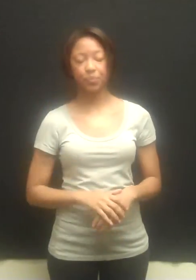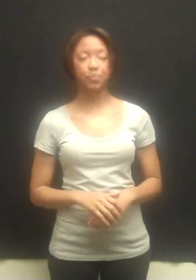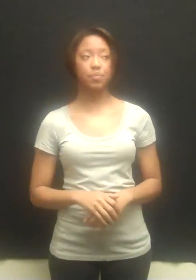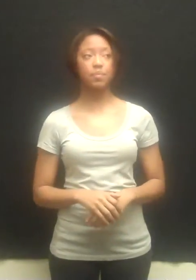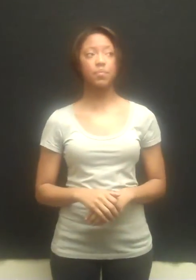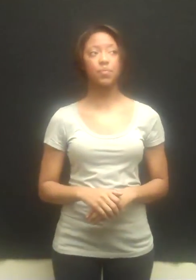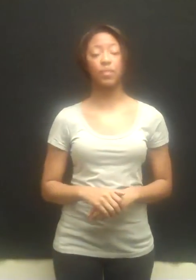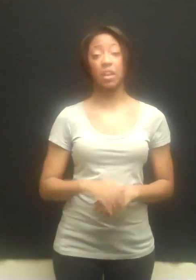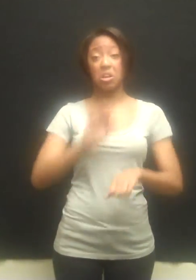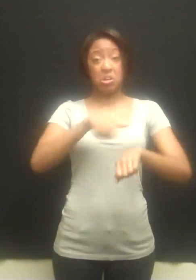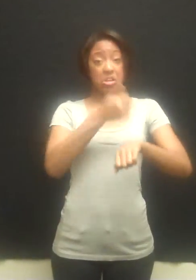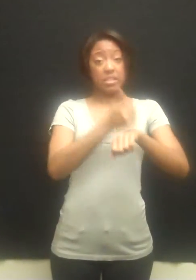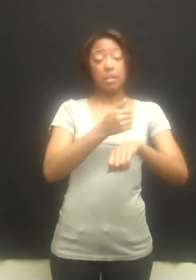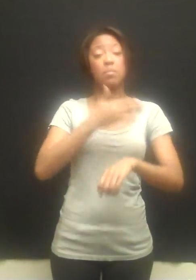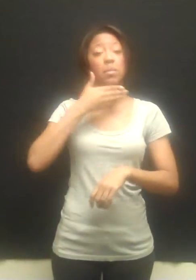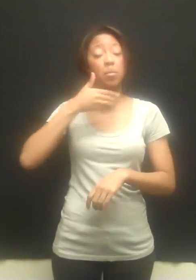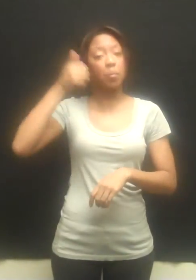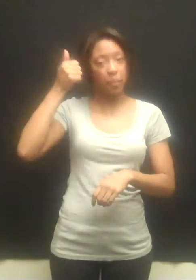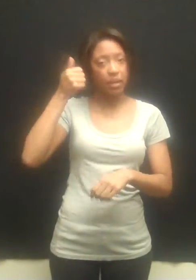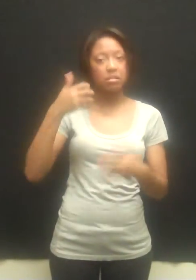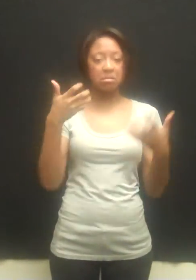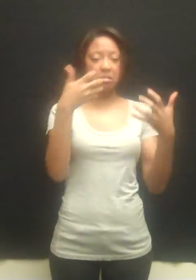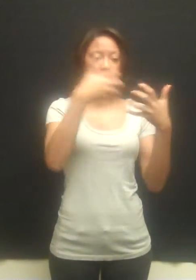and support you need.